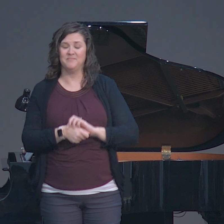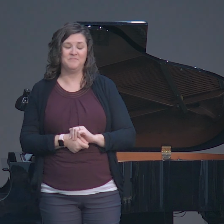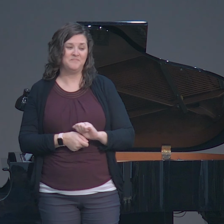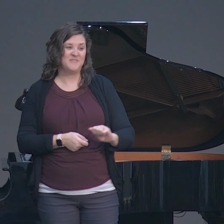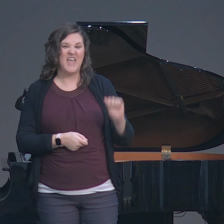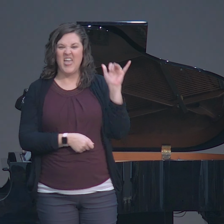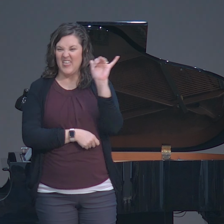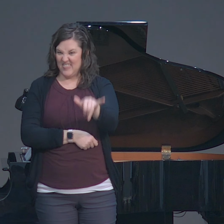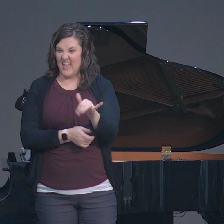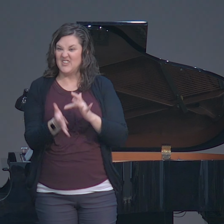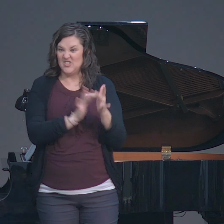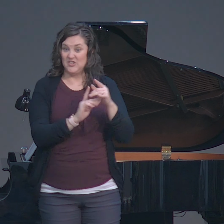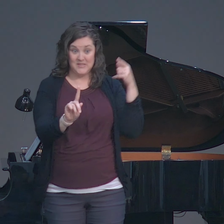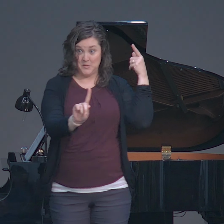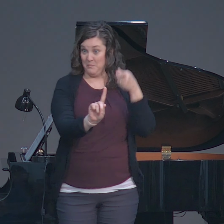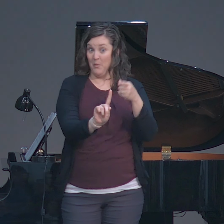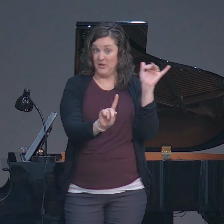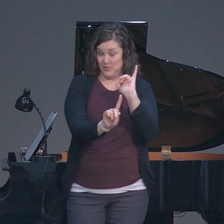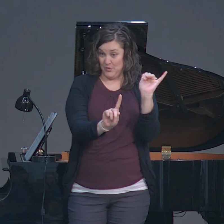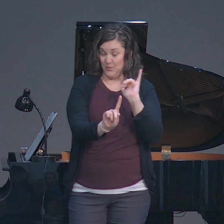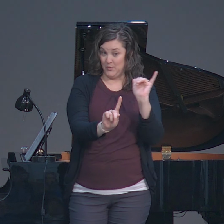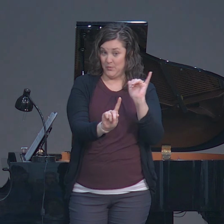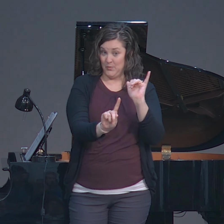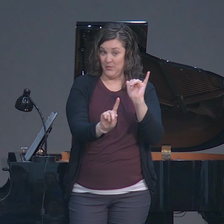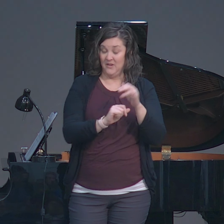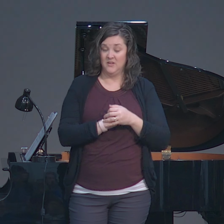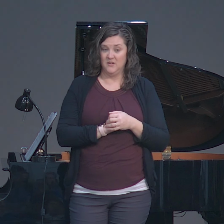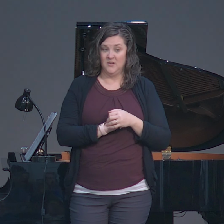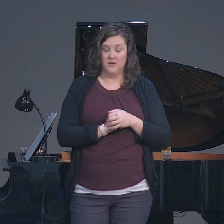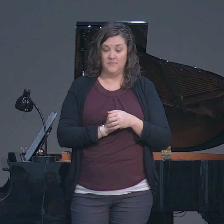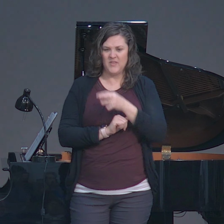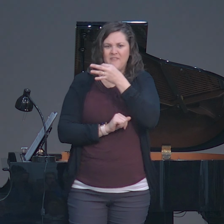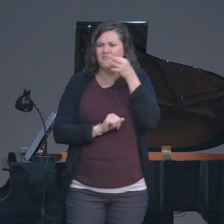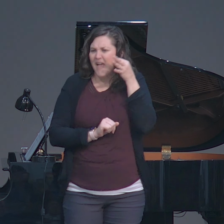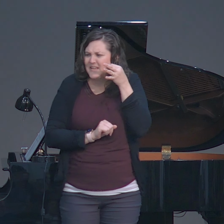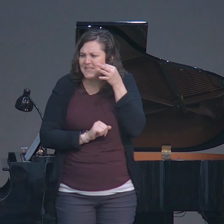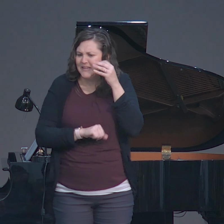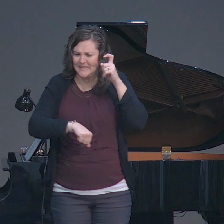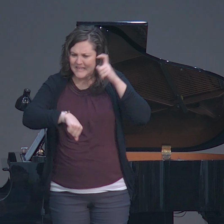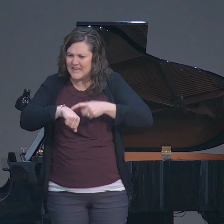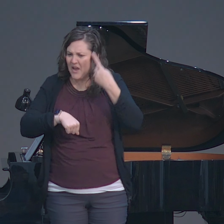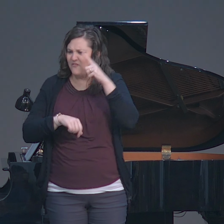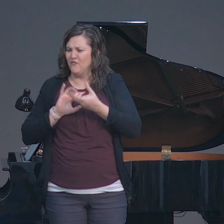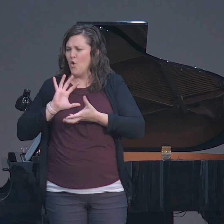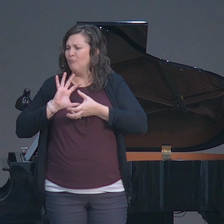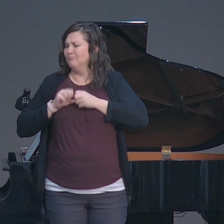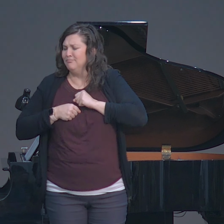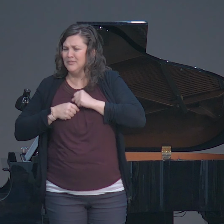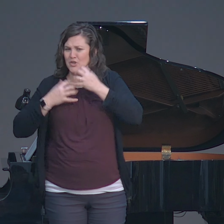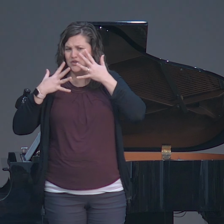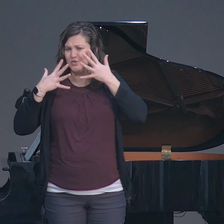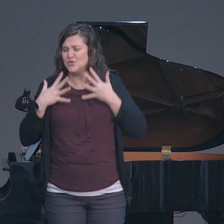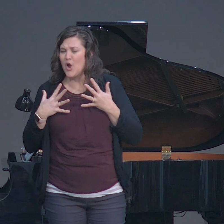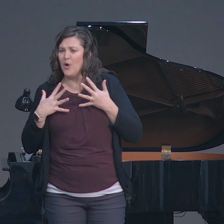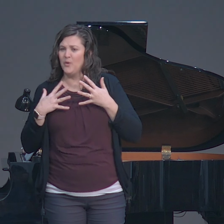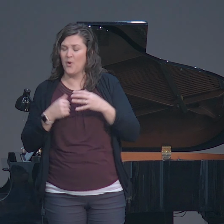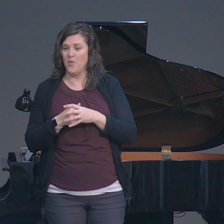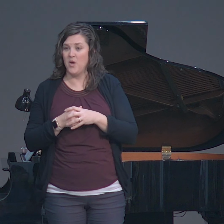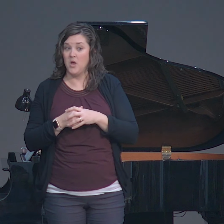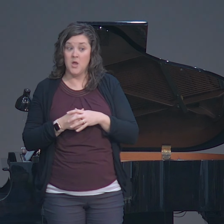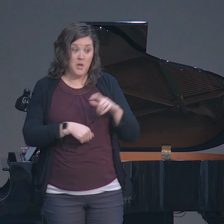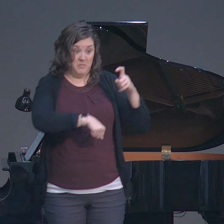That's the point Jesus is making in his answer as well. Fasting is typically a time of sorrow or mourning, but his